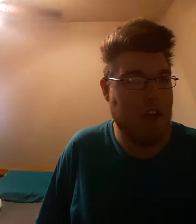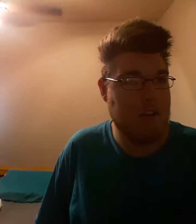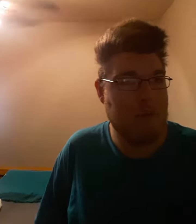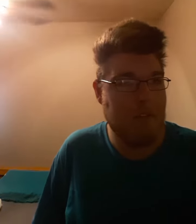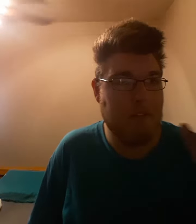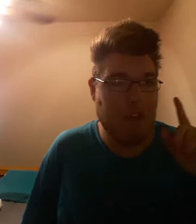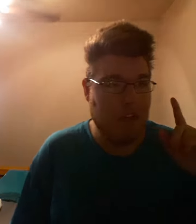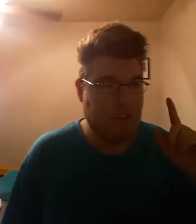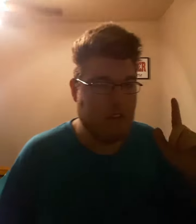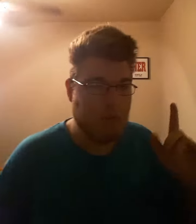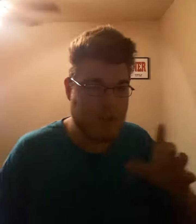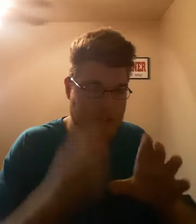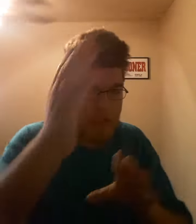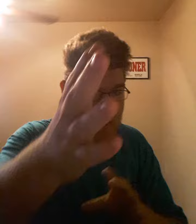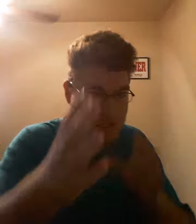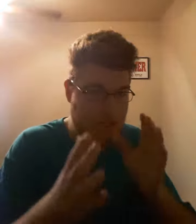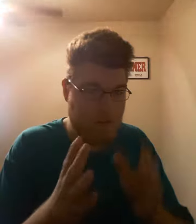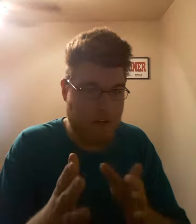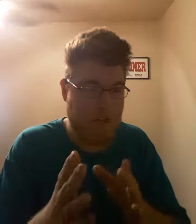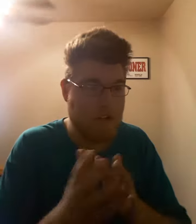Aaron Smith Vlogs, which is this right here.